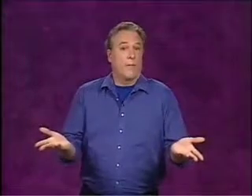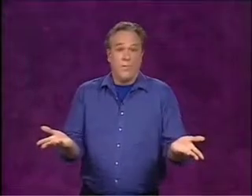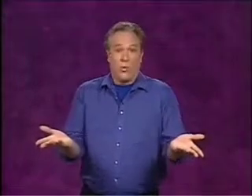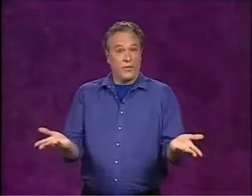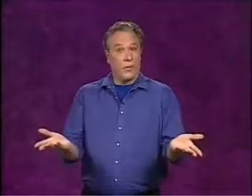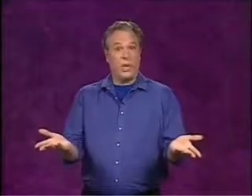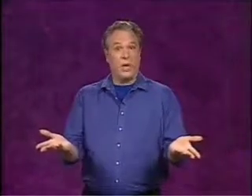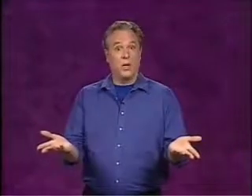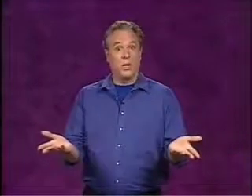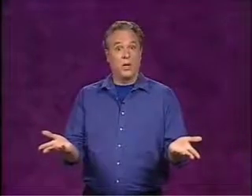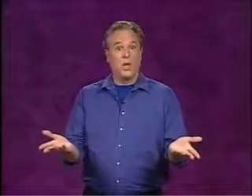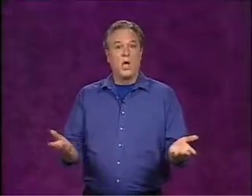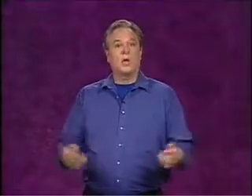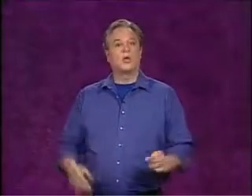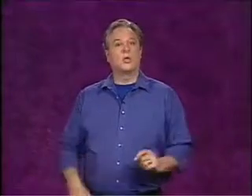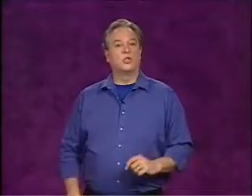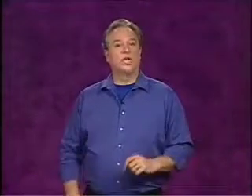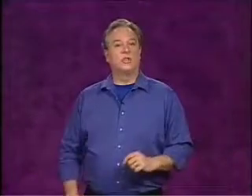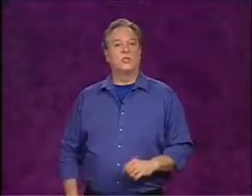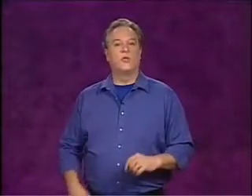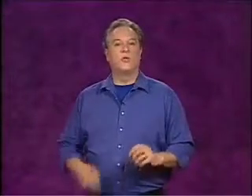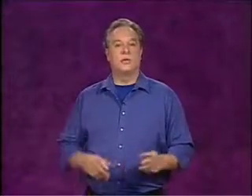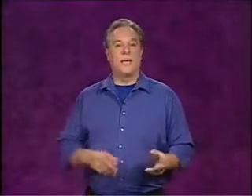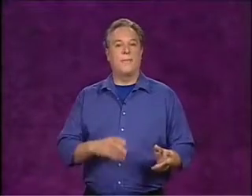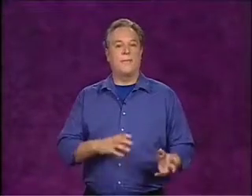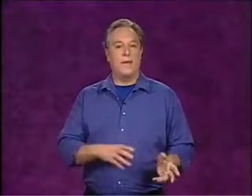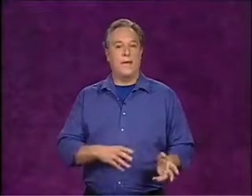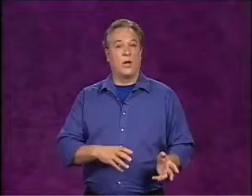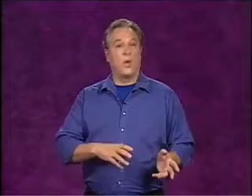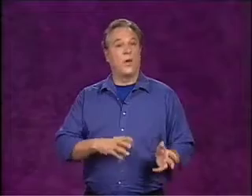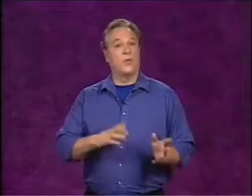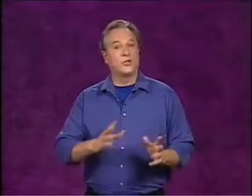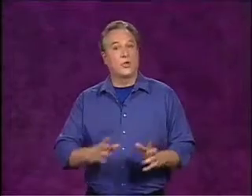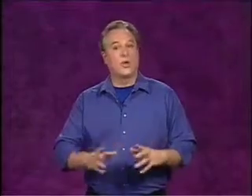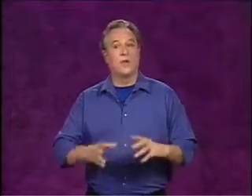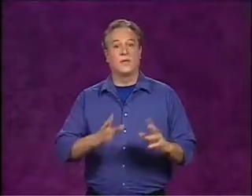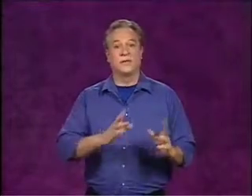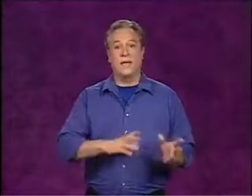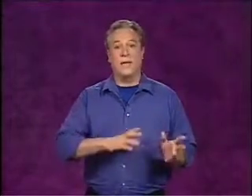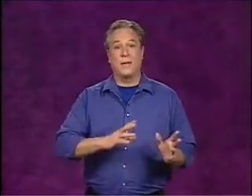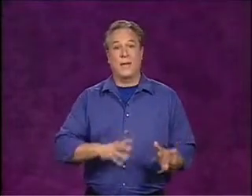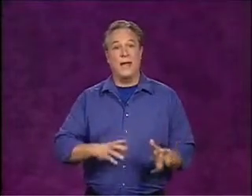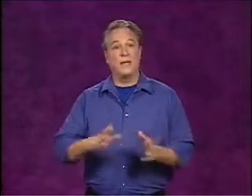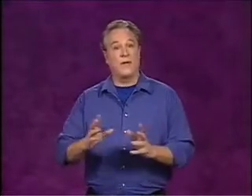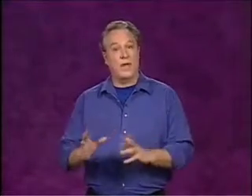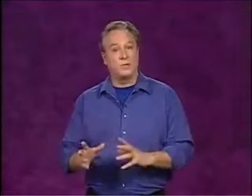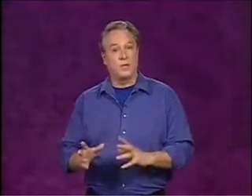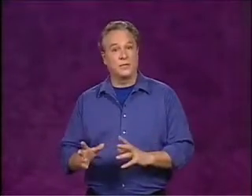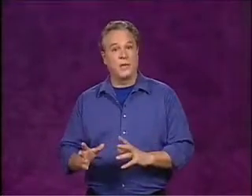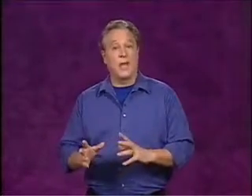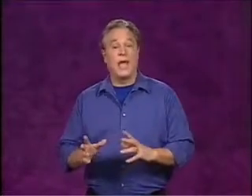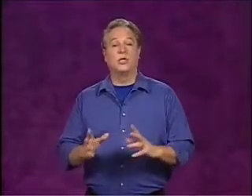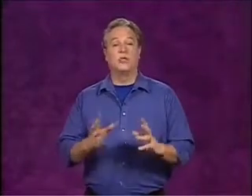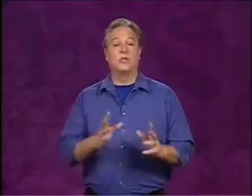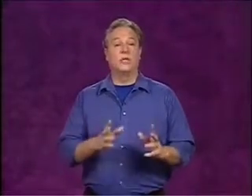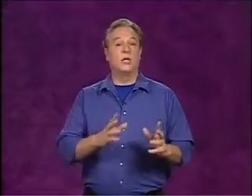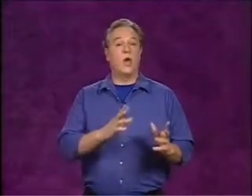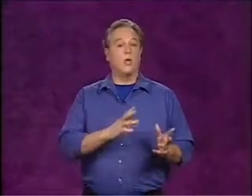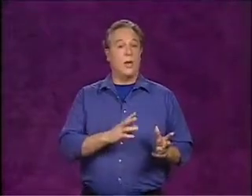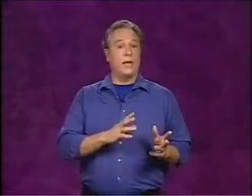but more than one? So just do the same thing with two of the same kind of object as you did already